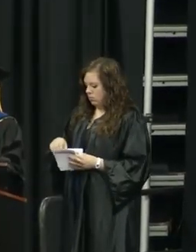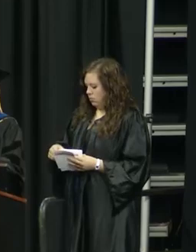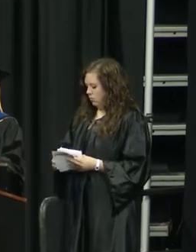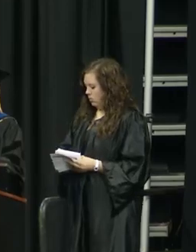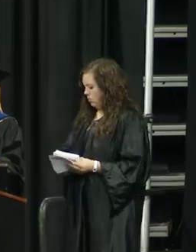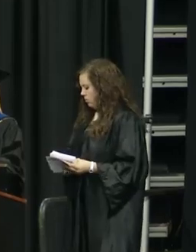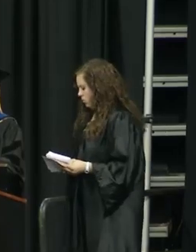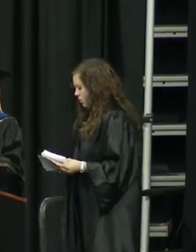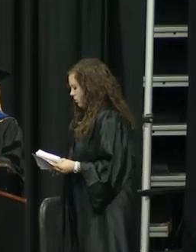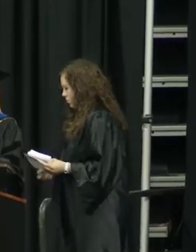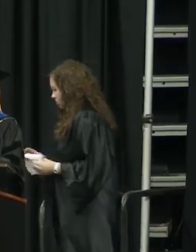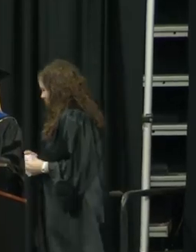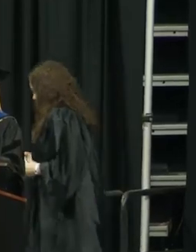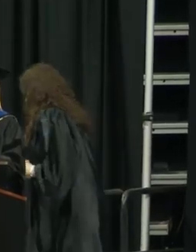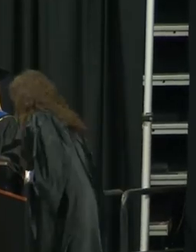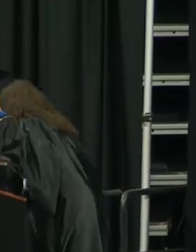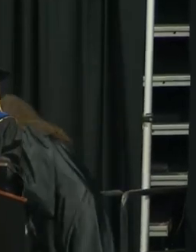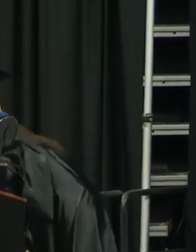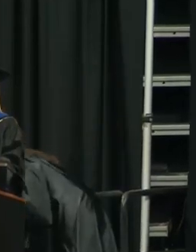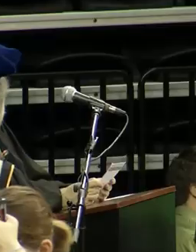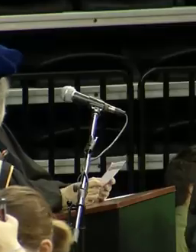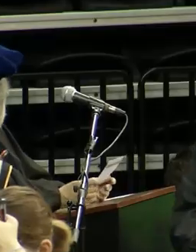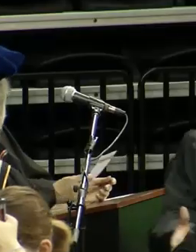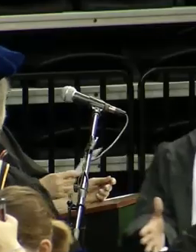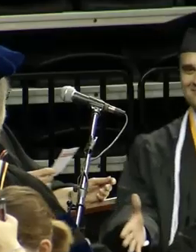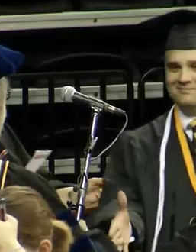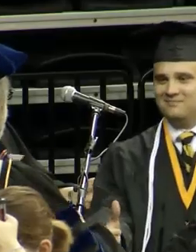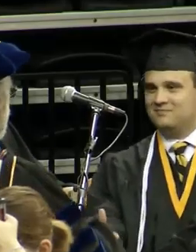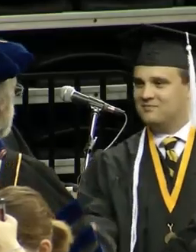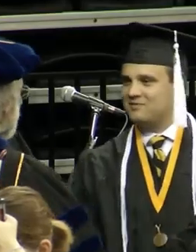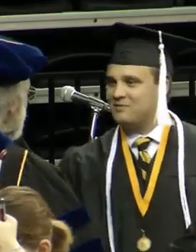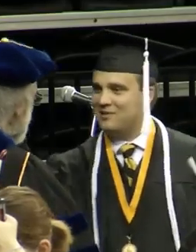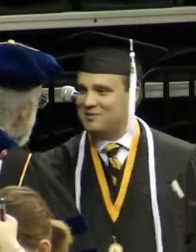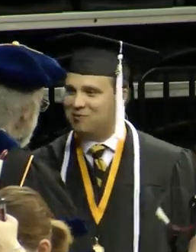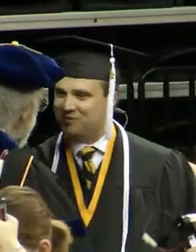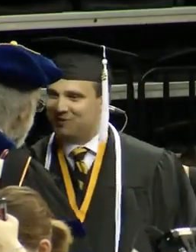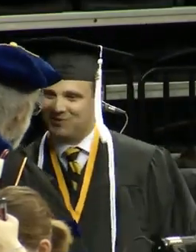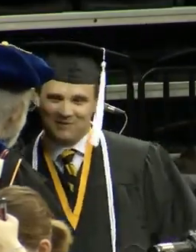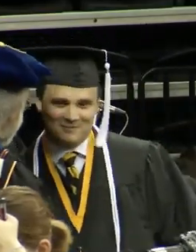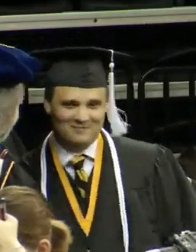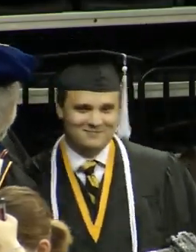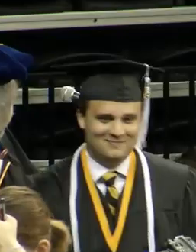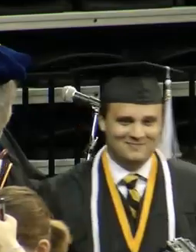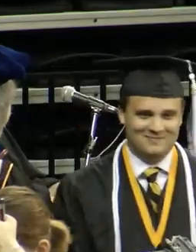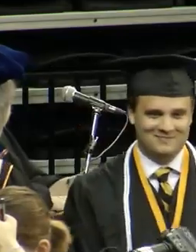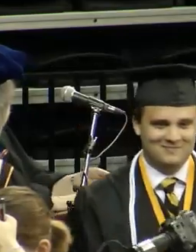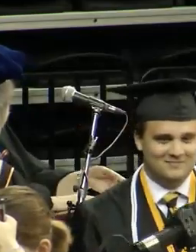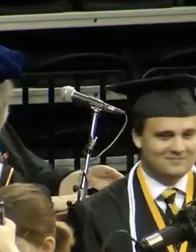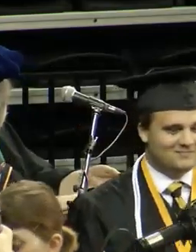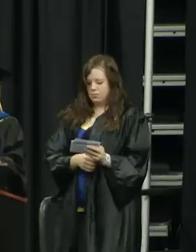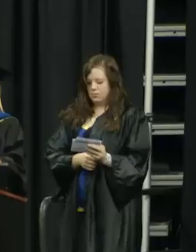Nicholas Hadebaum, honors in economics. Ross Elliott.